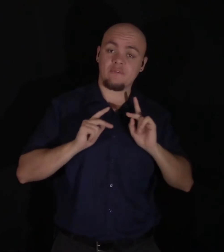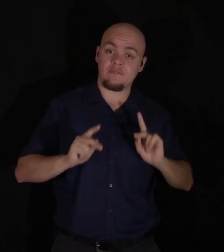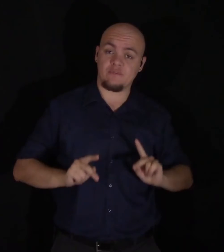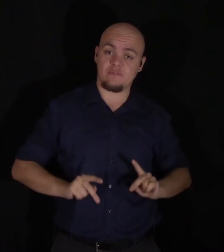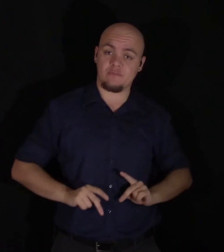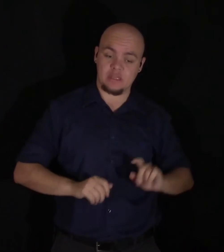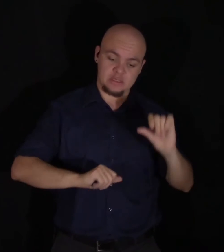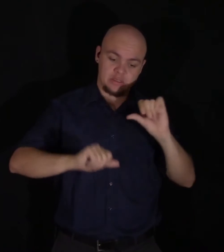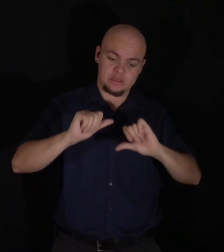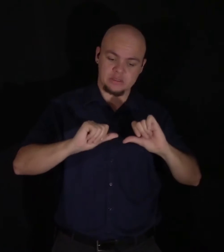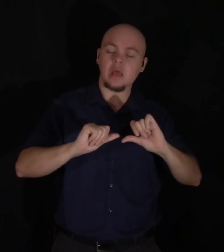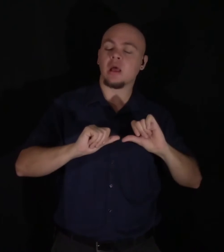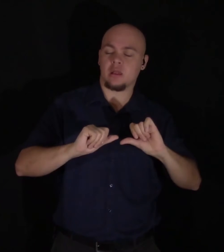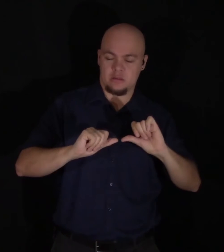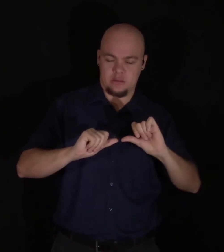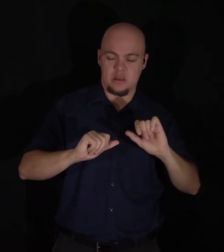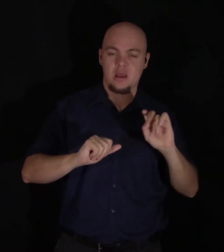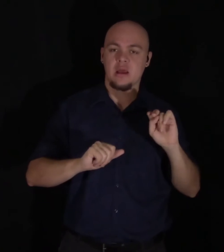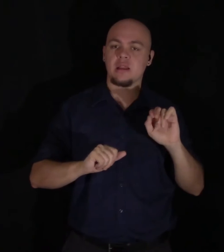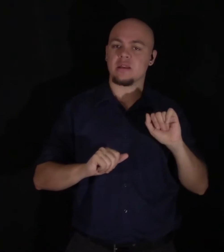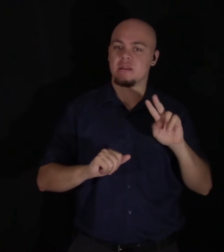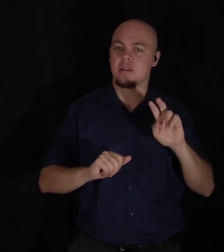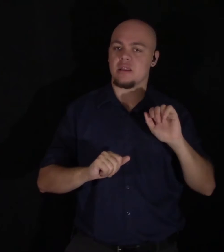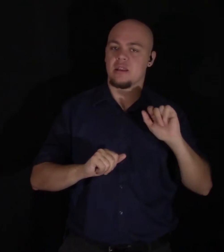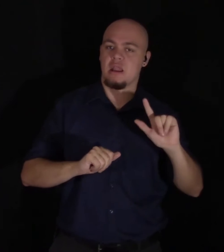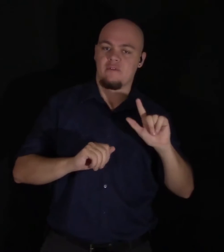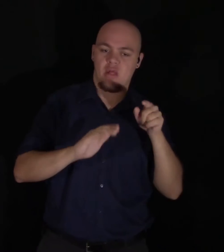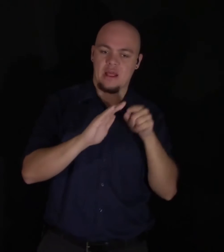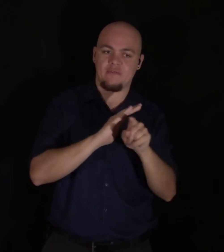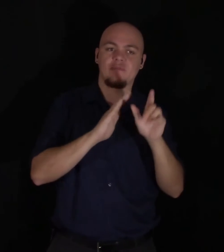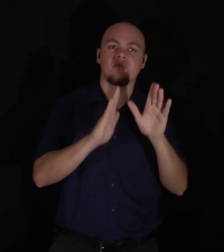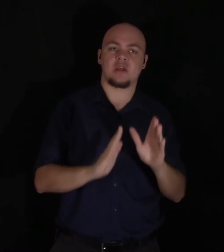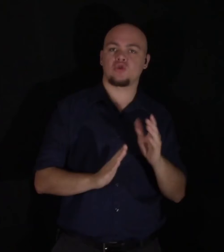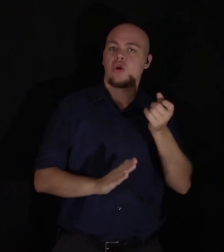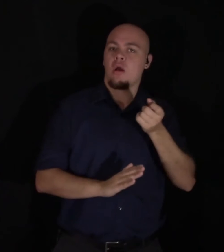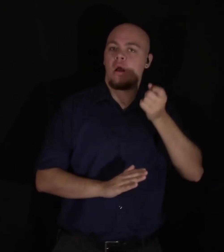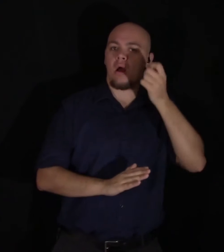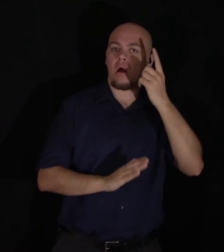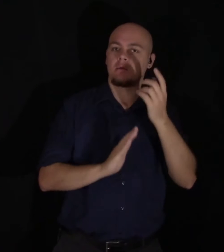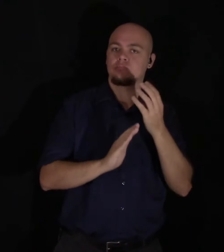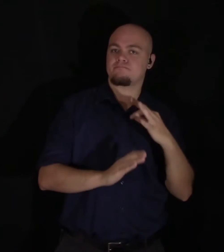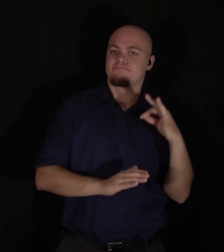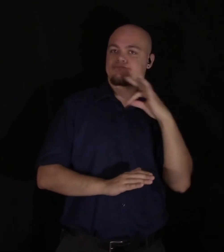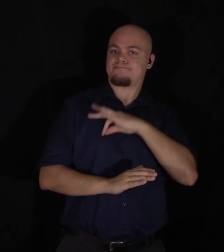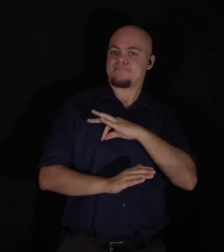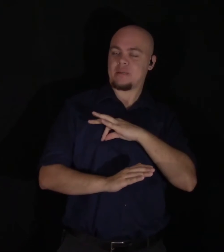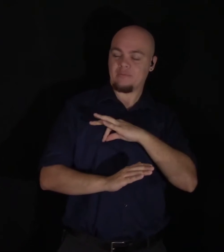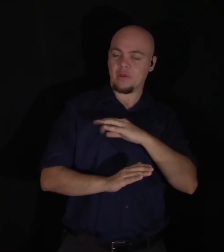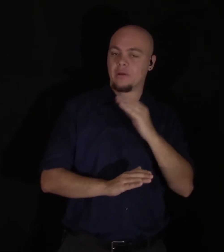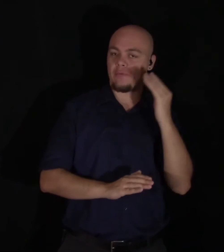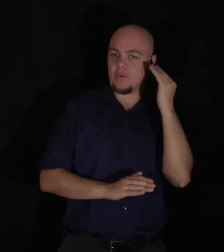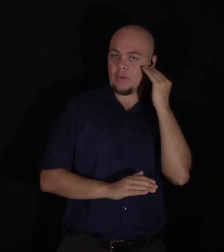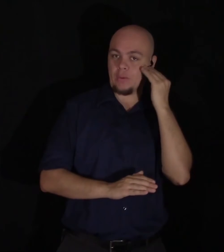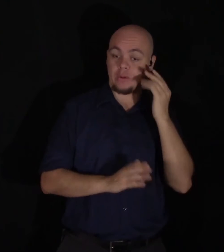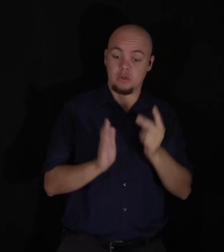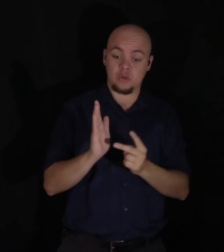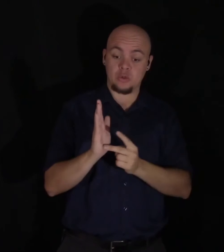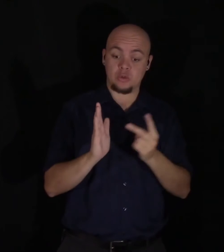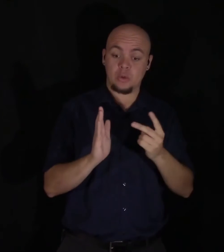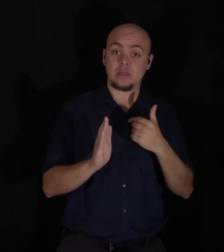which a naval adventurer might derive the great practical advantage. Twice I actually hired myself as